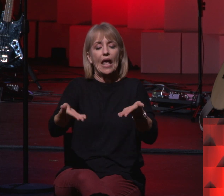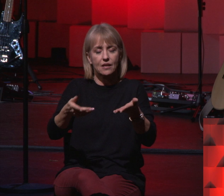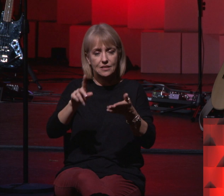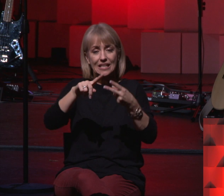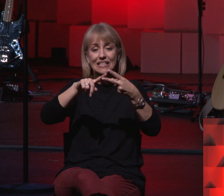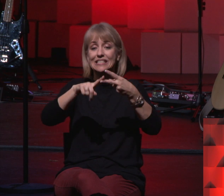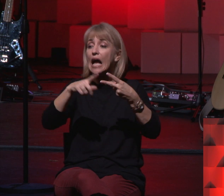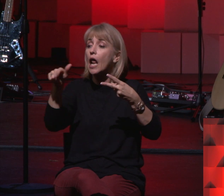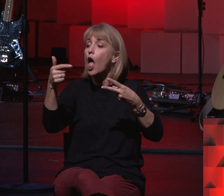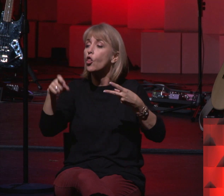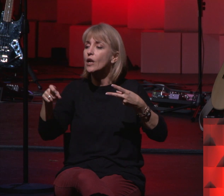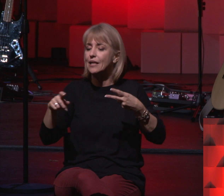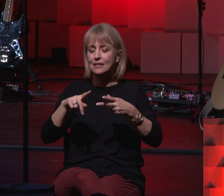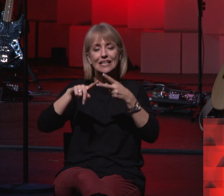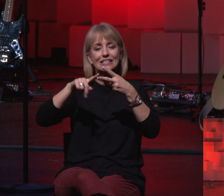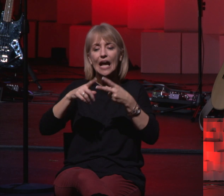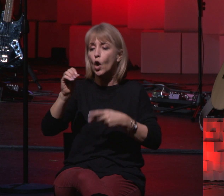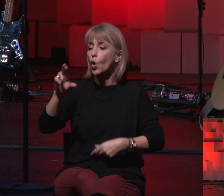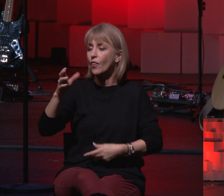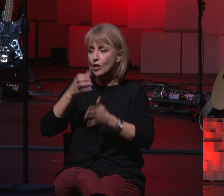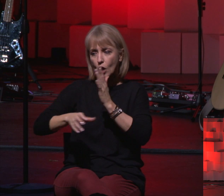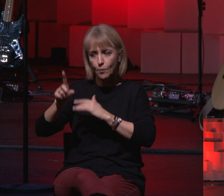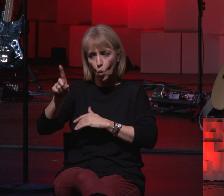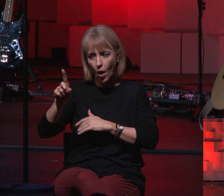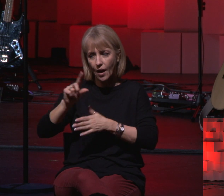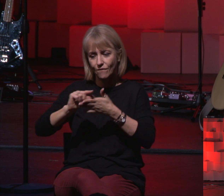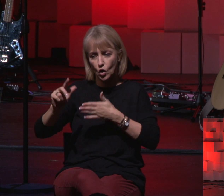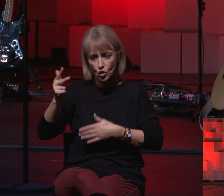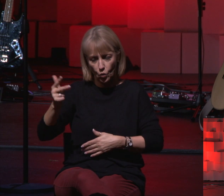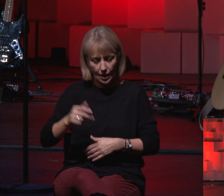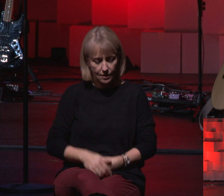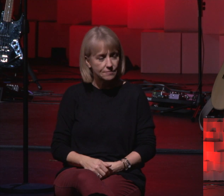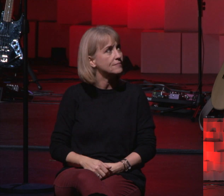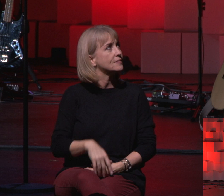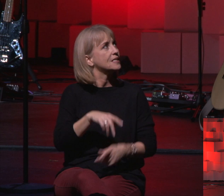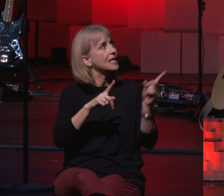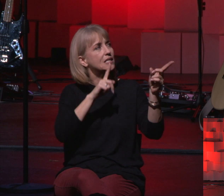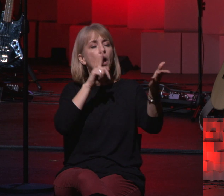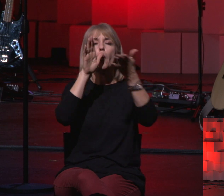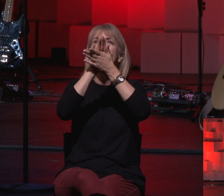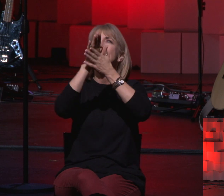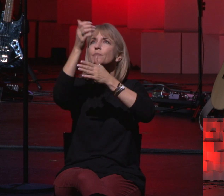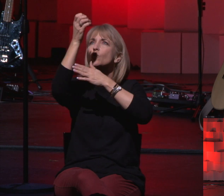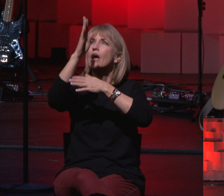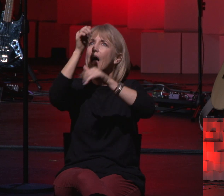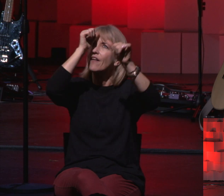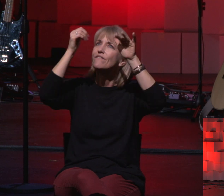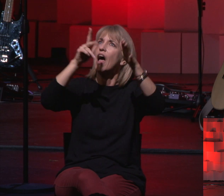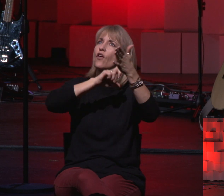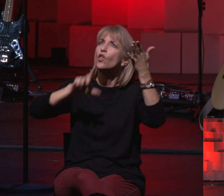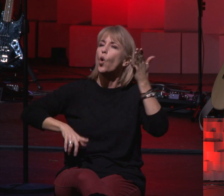let's look at 2 Corinthians chapter 1, verse 3. It's a longer passage. It says, praise be to God, the Father of our Lord Jesus Christ, the Father